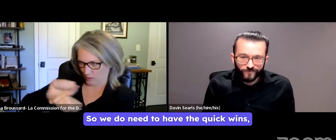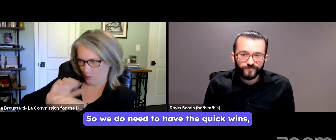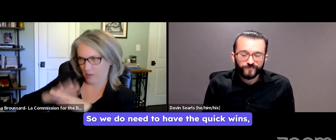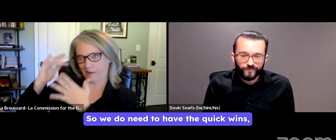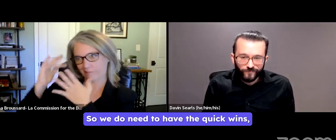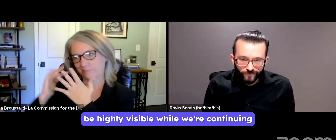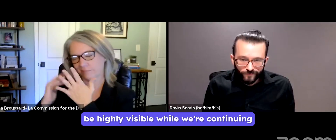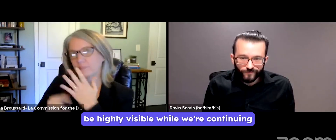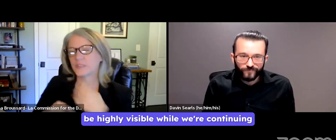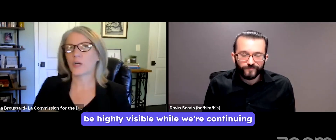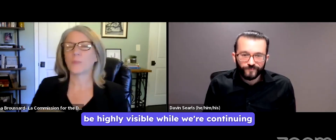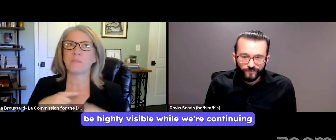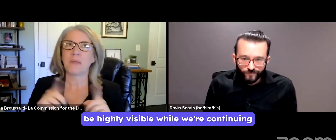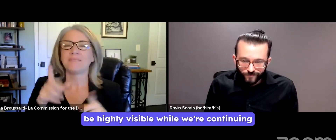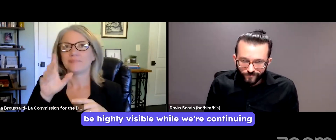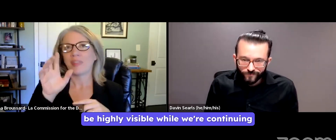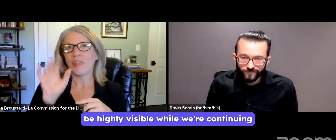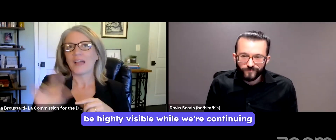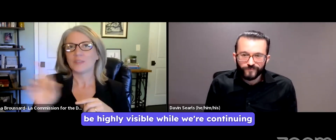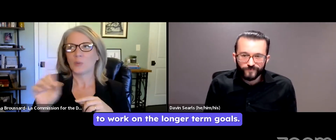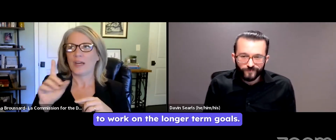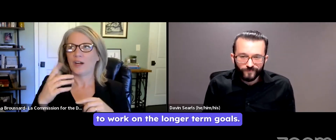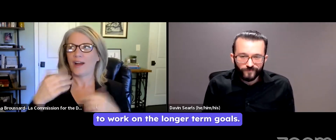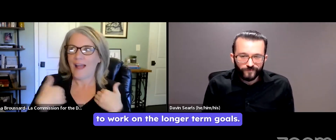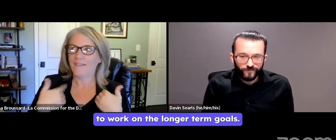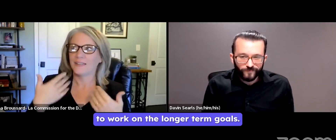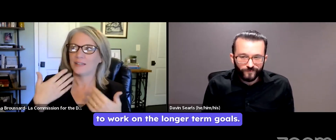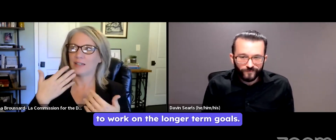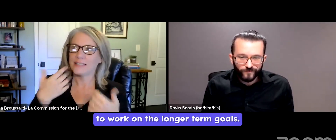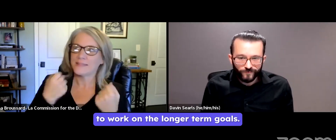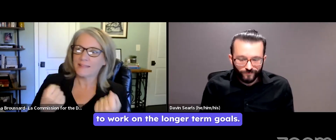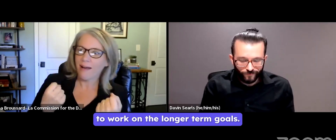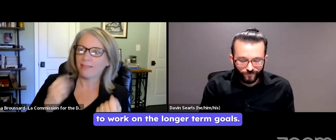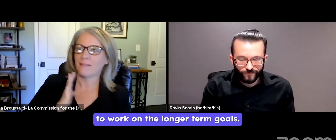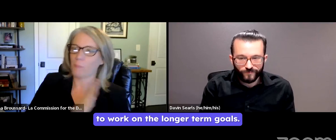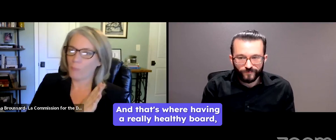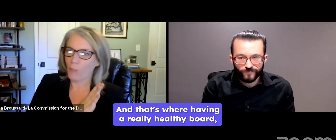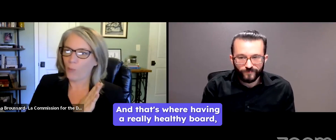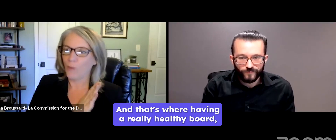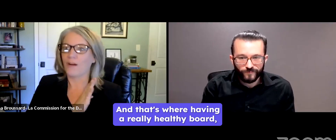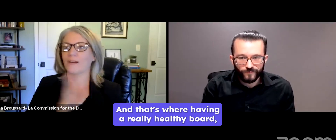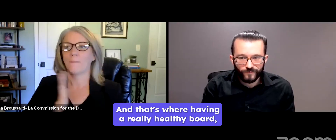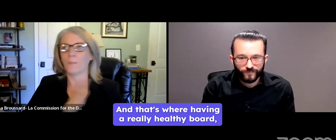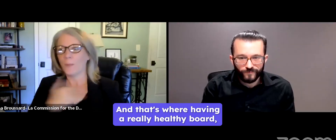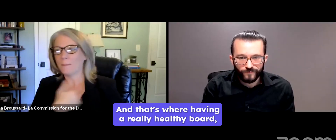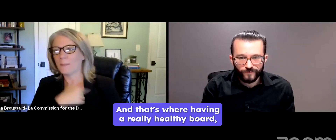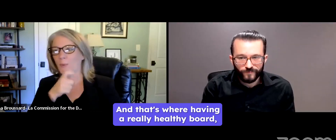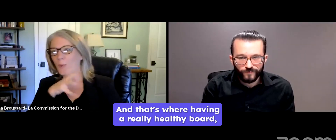quick wins be highly visible while we're continuing to work on the longer term goals. And that's where having a really